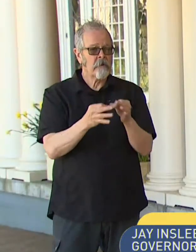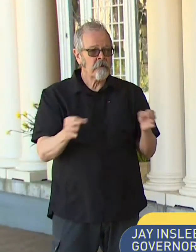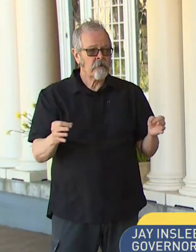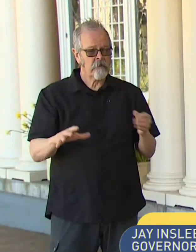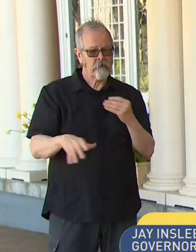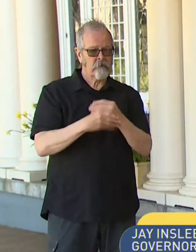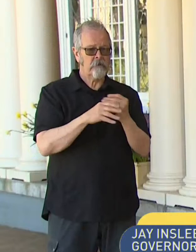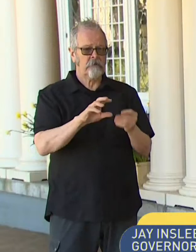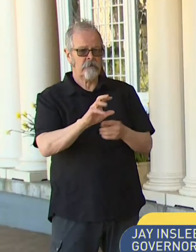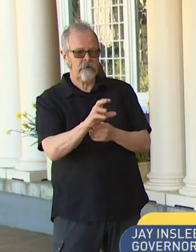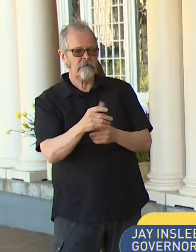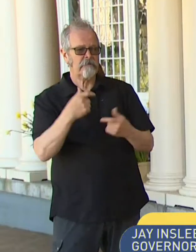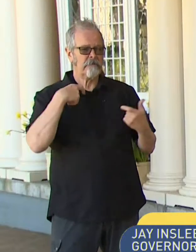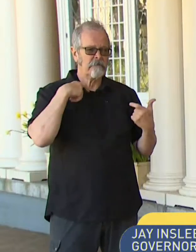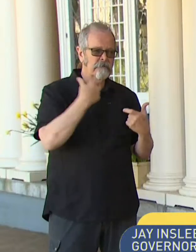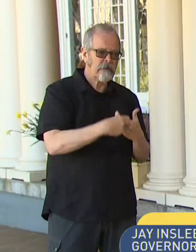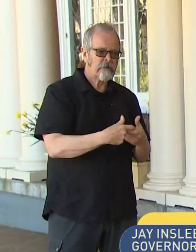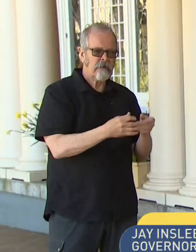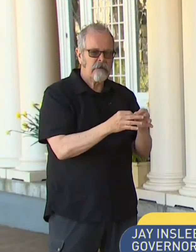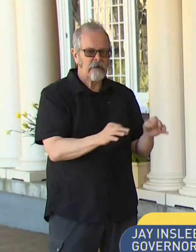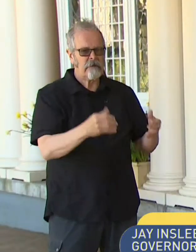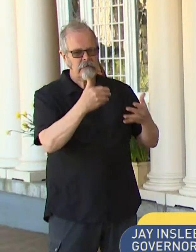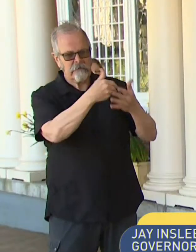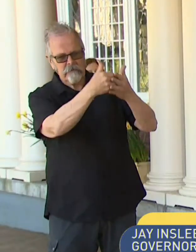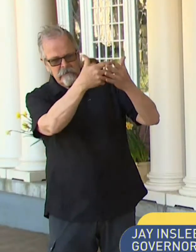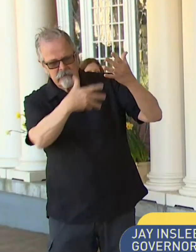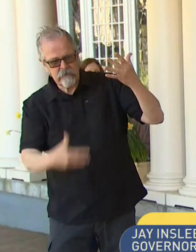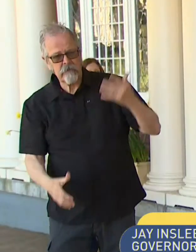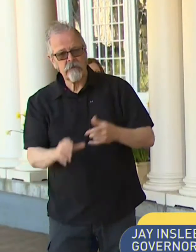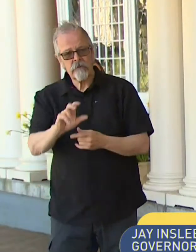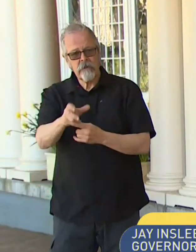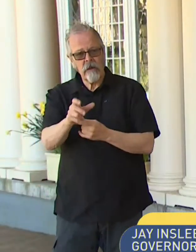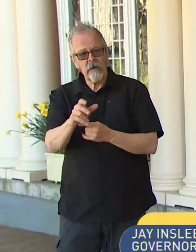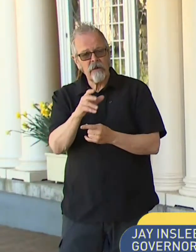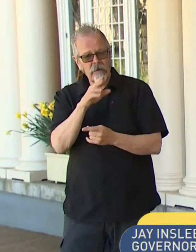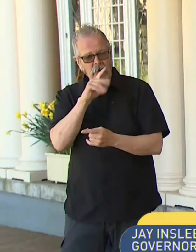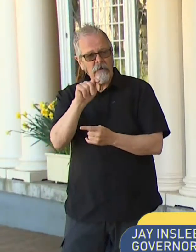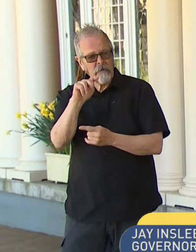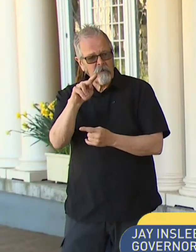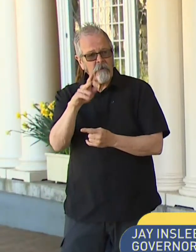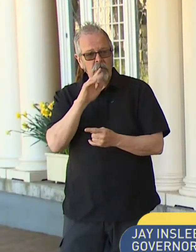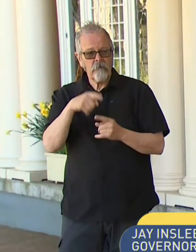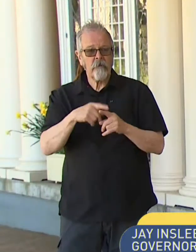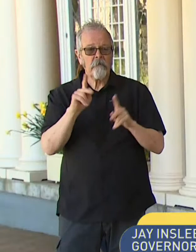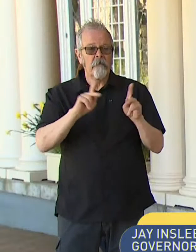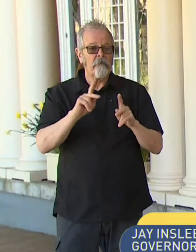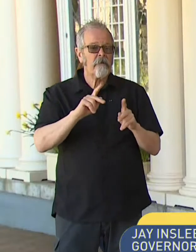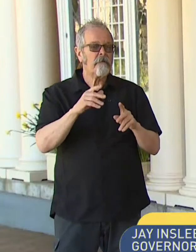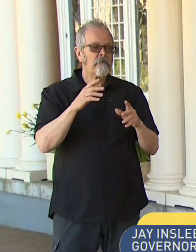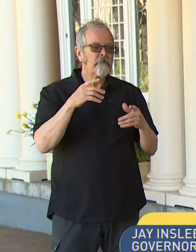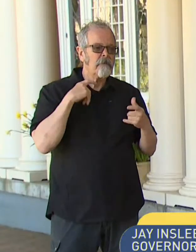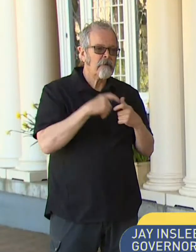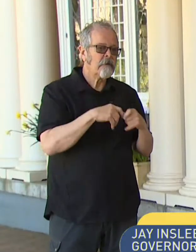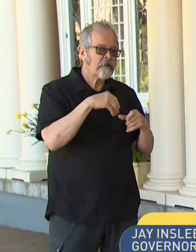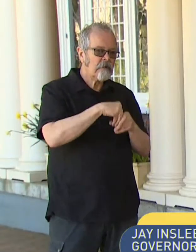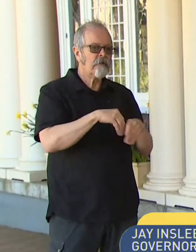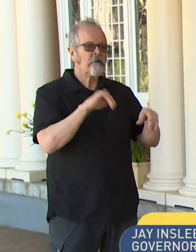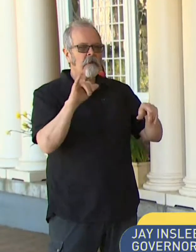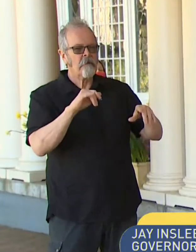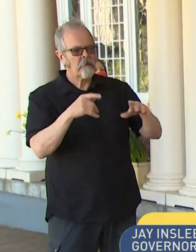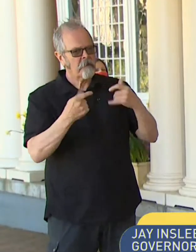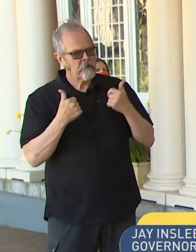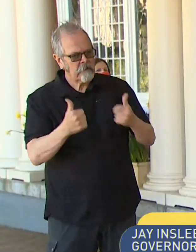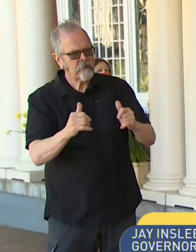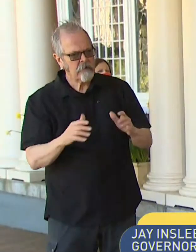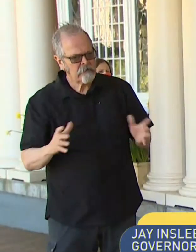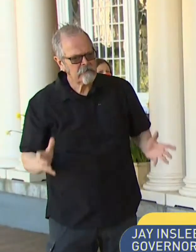Spanish language channels. I met with people in Yakima about this last week. So those efforts are continuing. Governor,